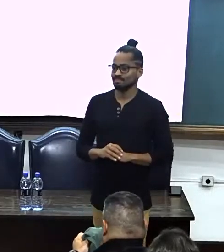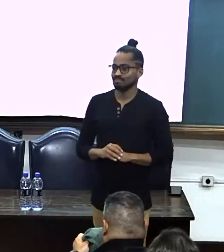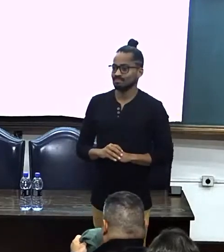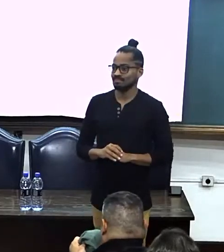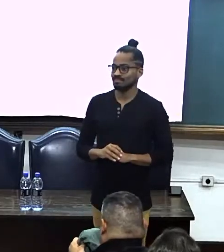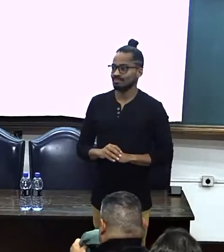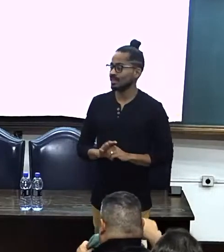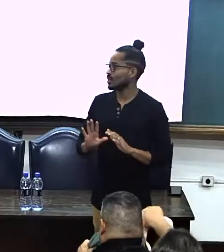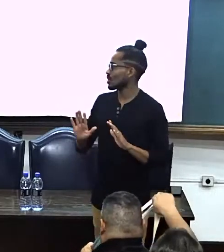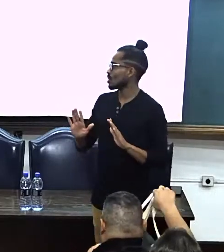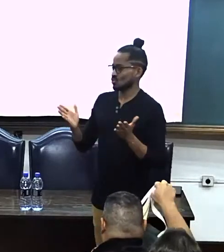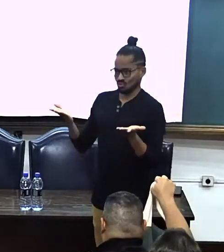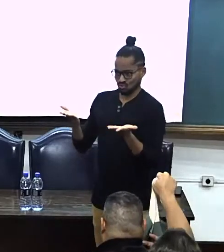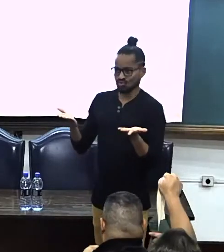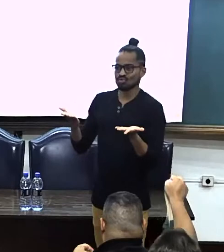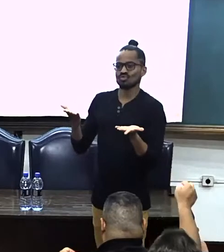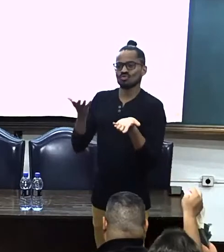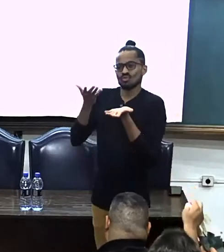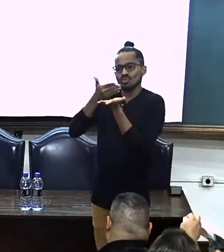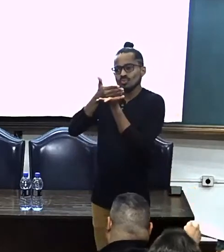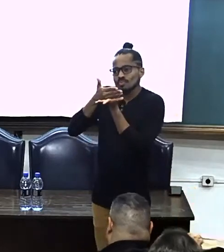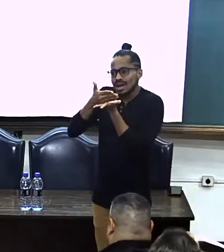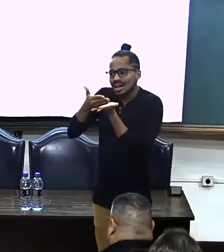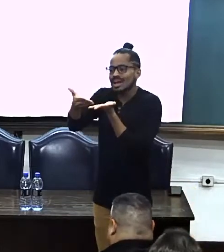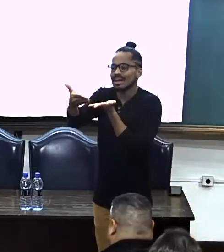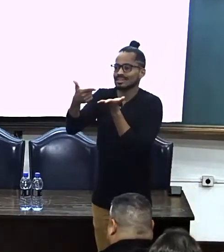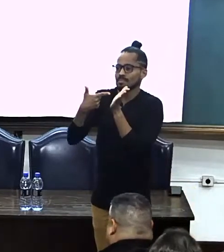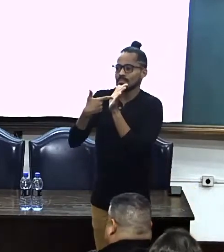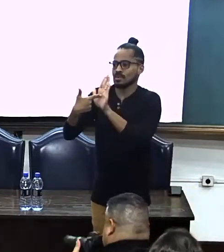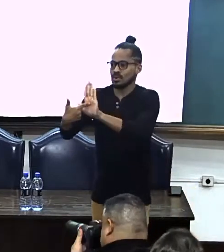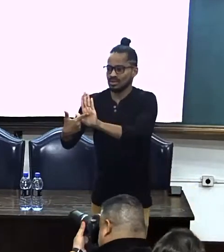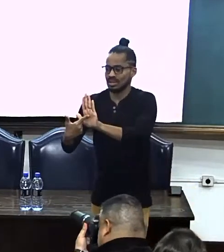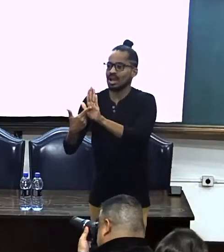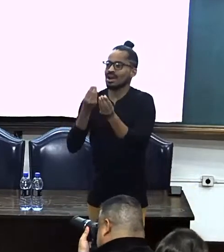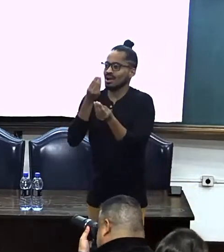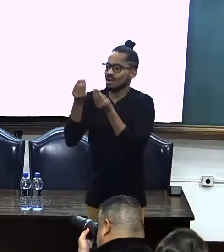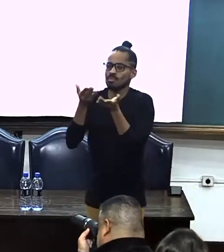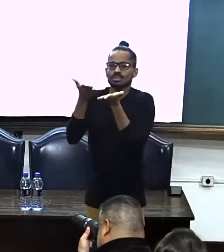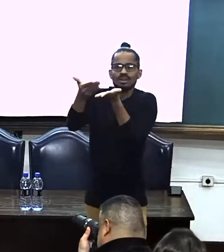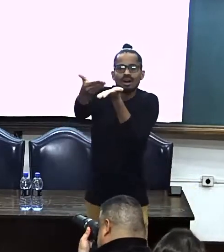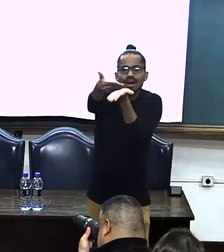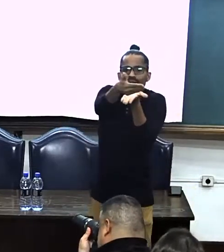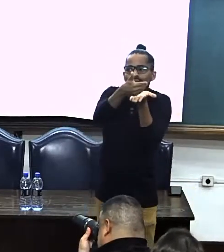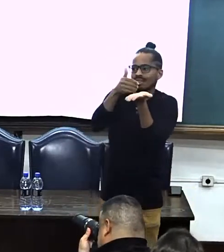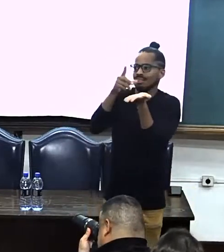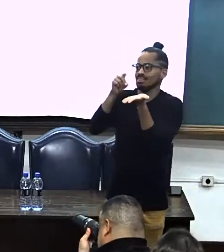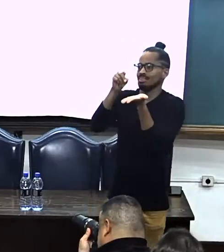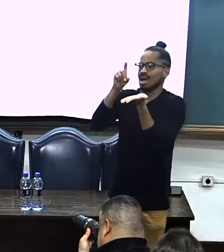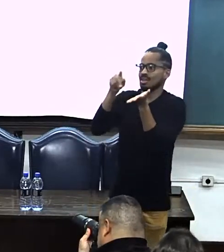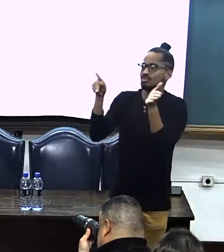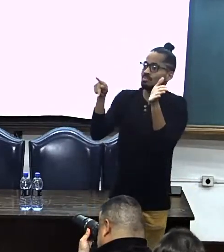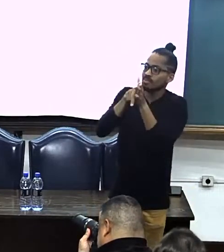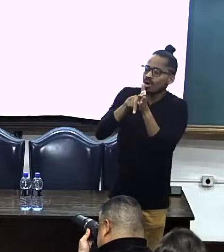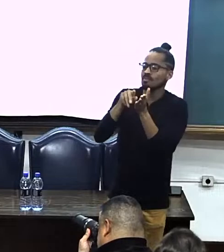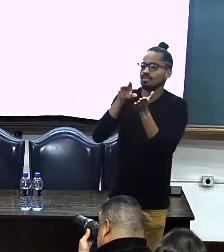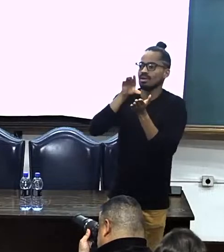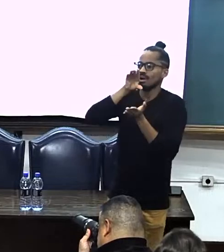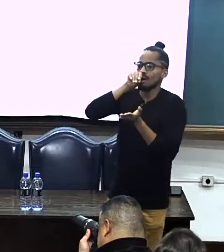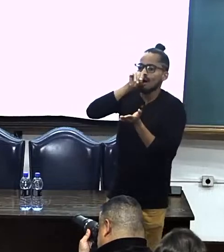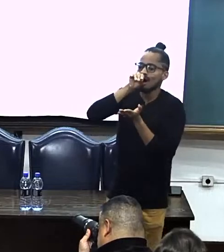today I will start talking about articulatory data that I have collected that supports